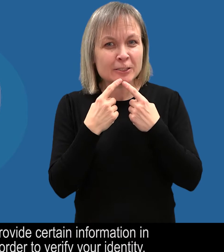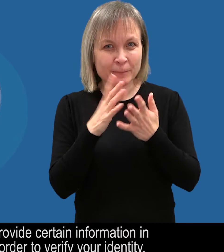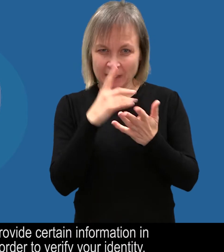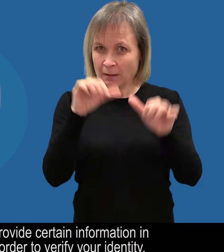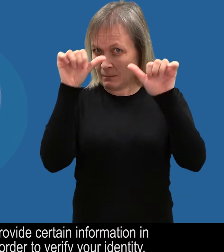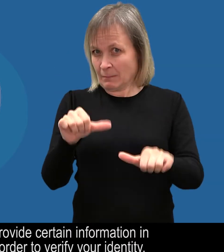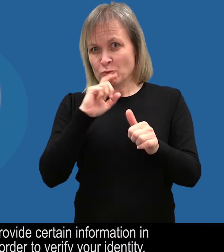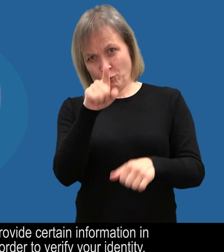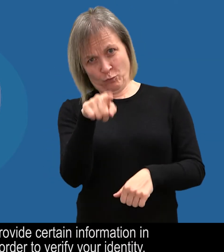your identity.